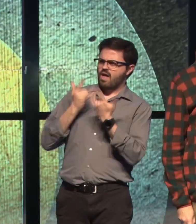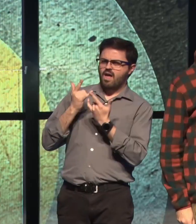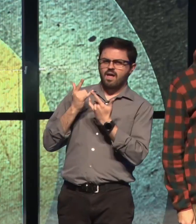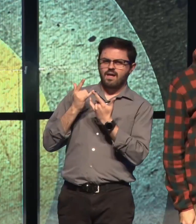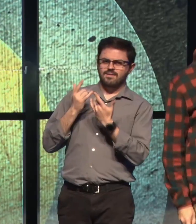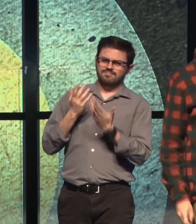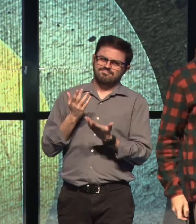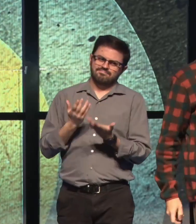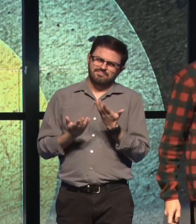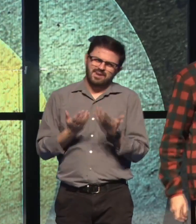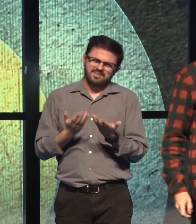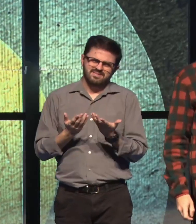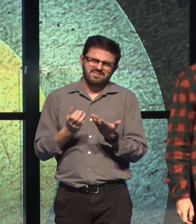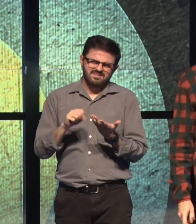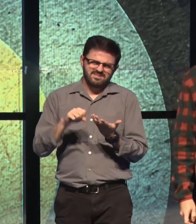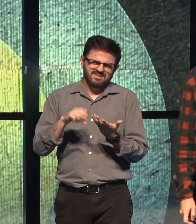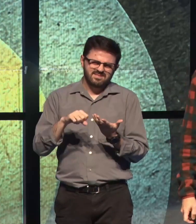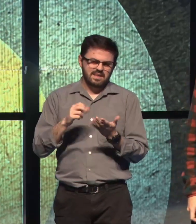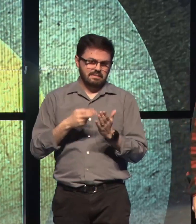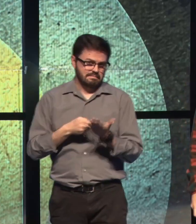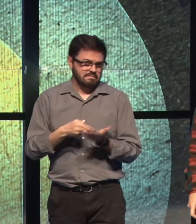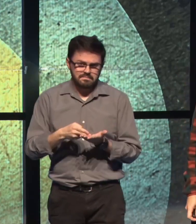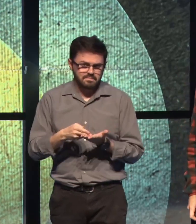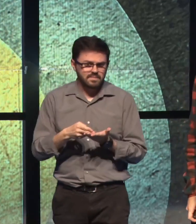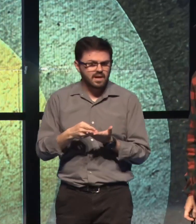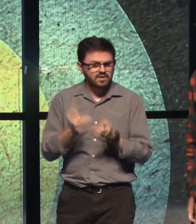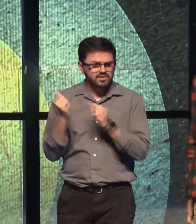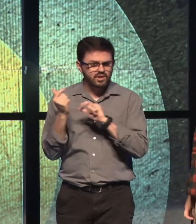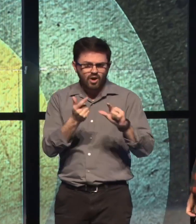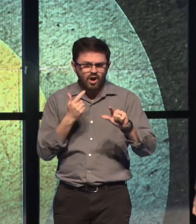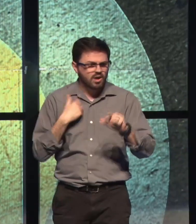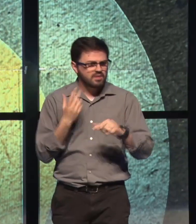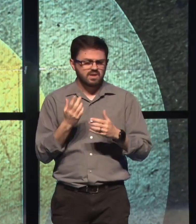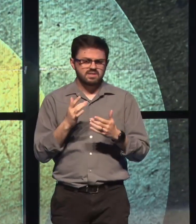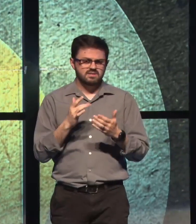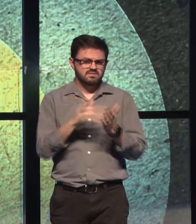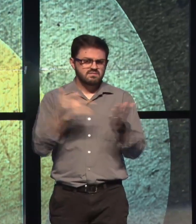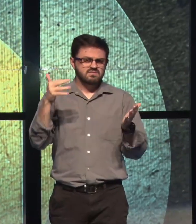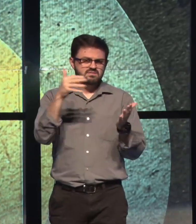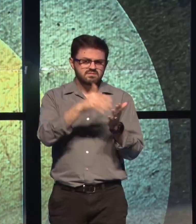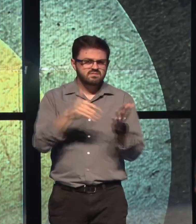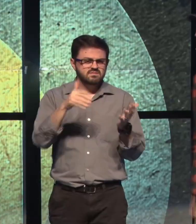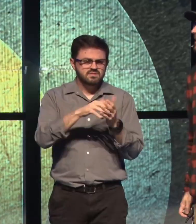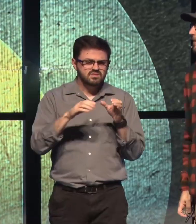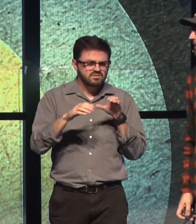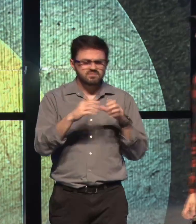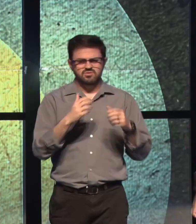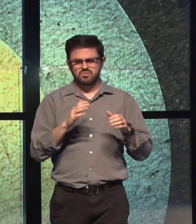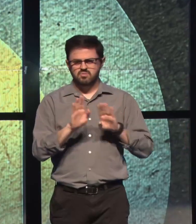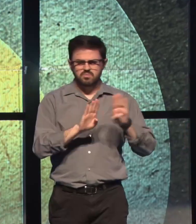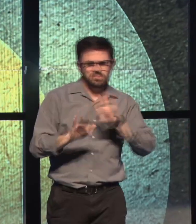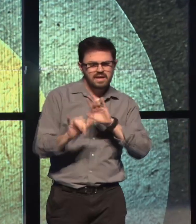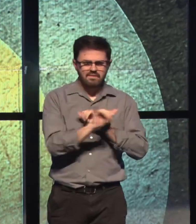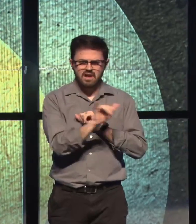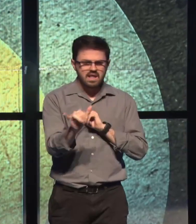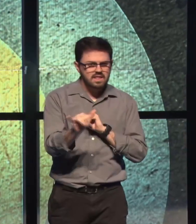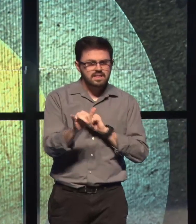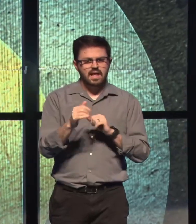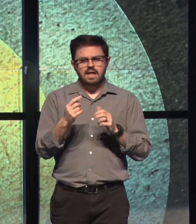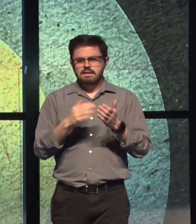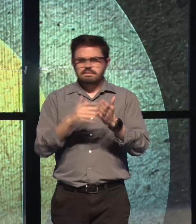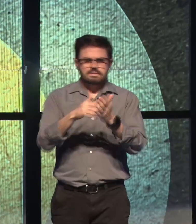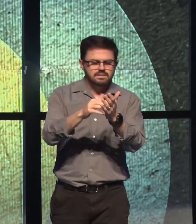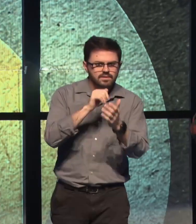so. And if we're all honest, some of us slip into it. You're not clinically narcissistic, but you might have like a Wednesday, here or there,